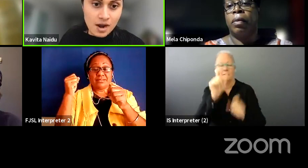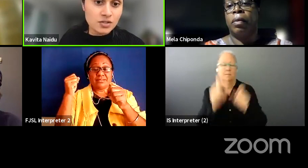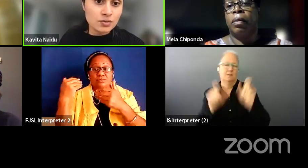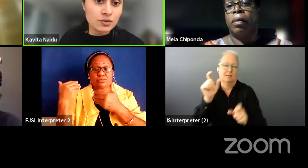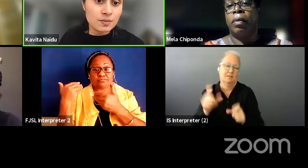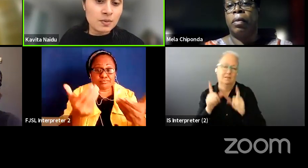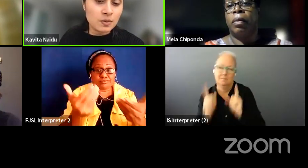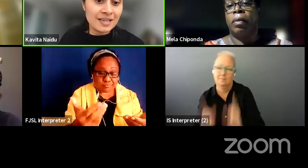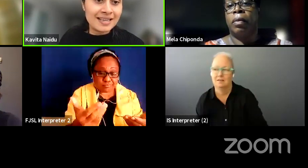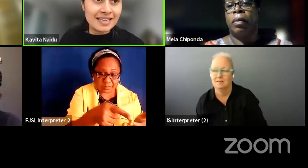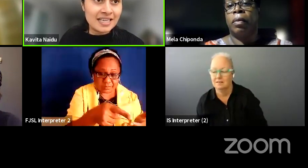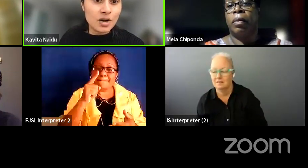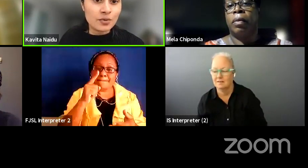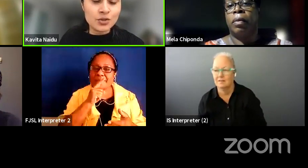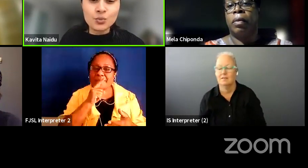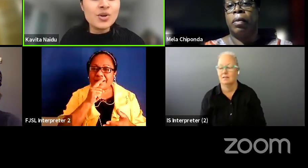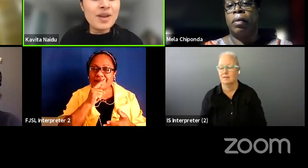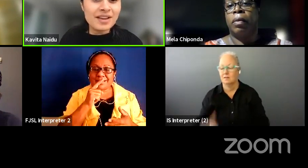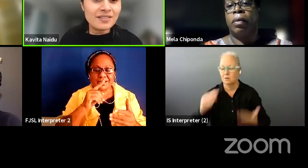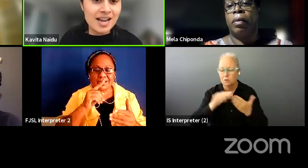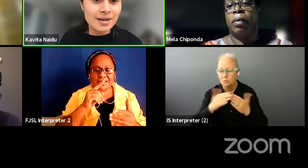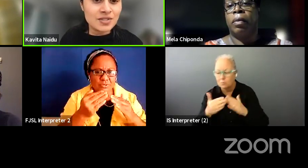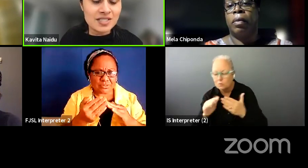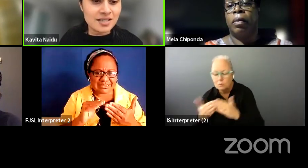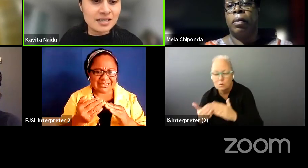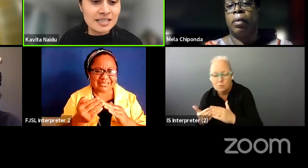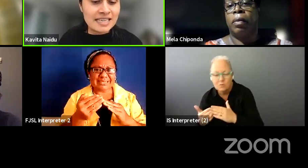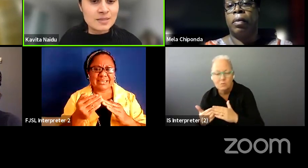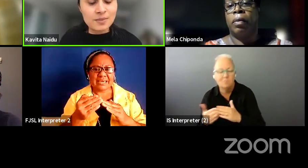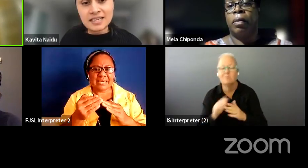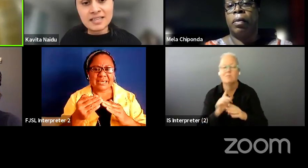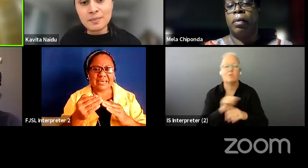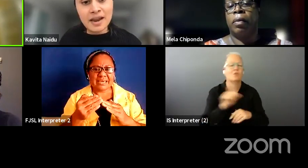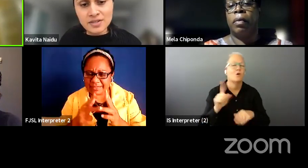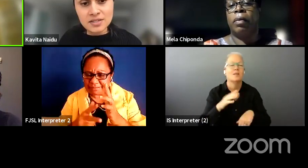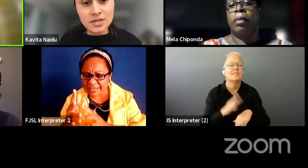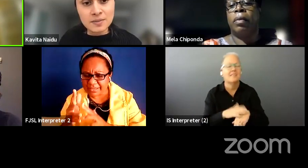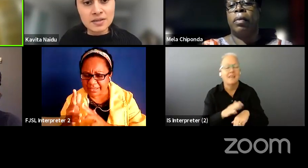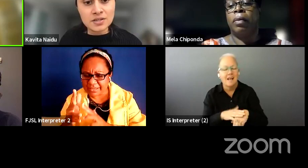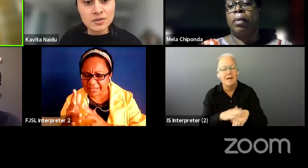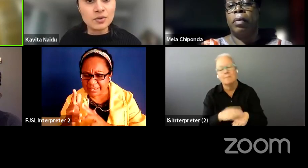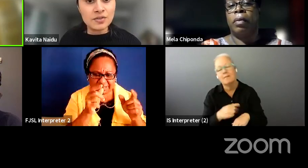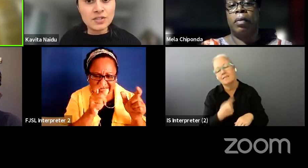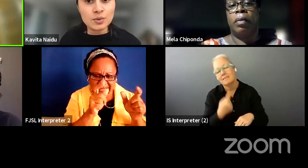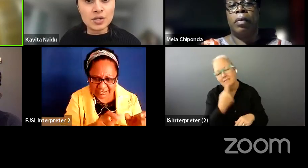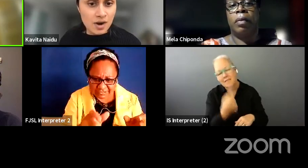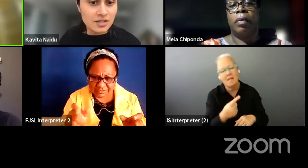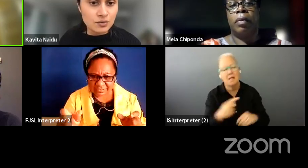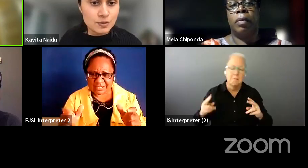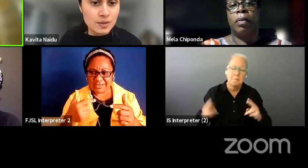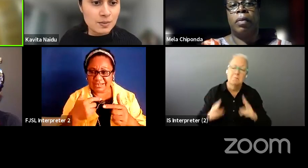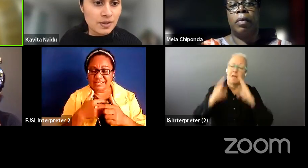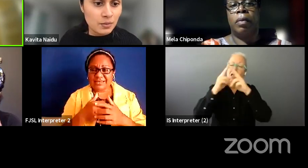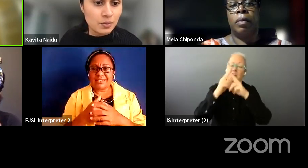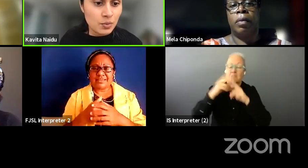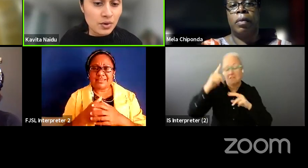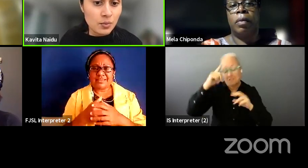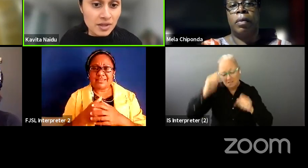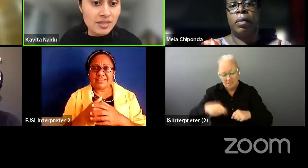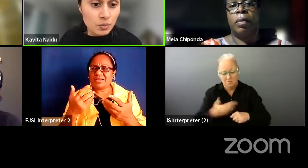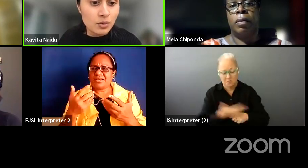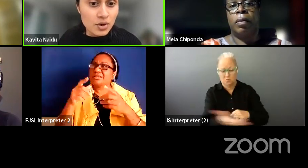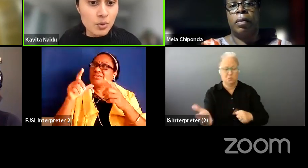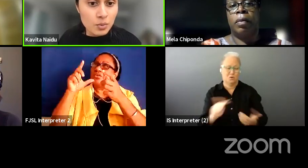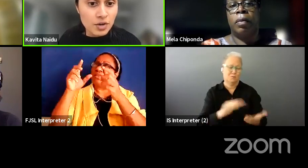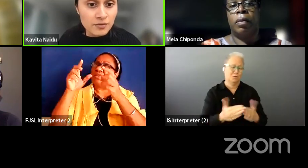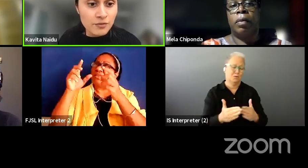that's grassroots people in our region. We don't have time to start explaining the Paris Agreement and all of this to our grassroots people that we work with